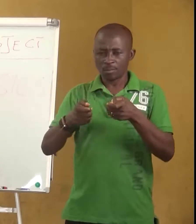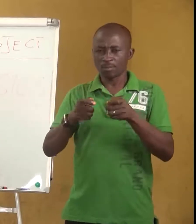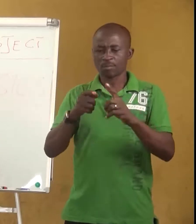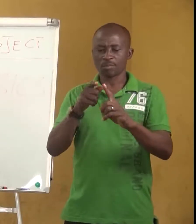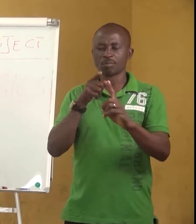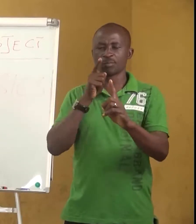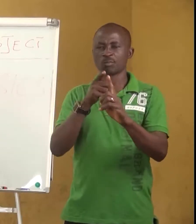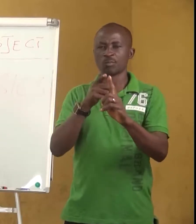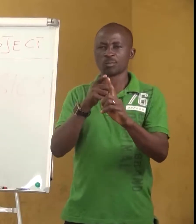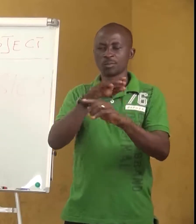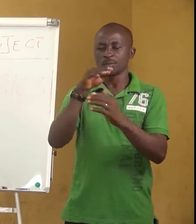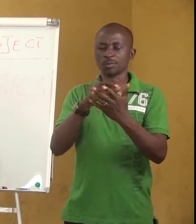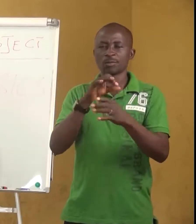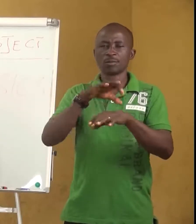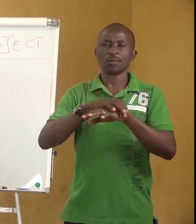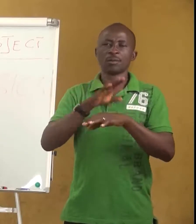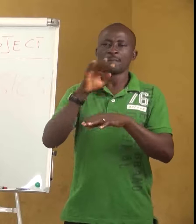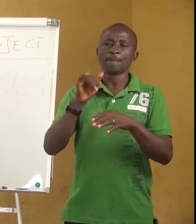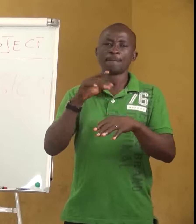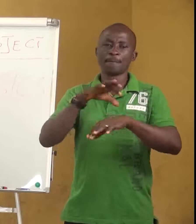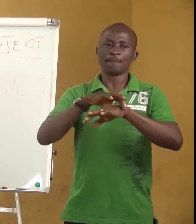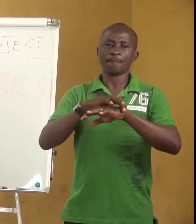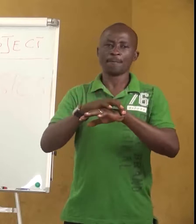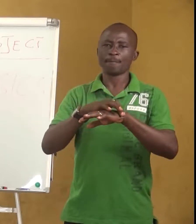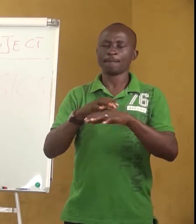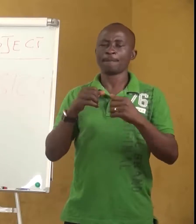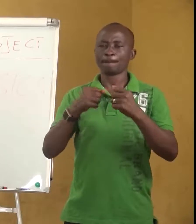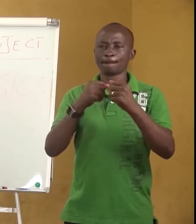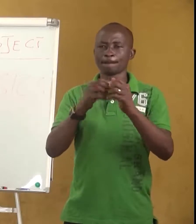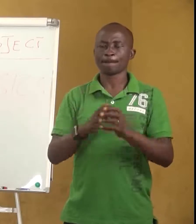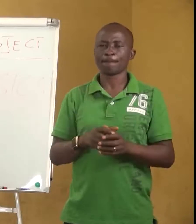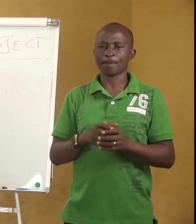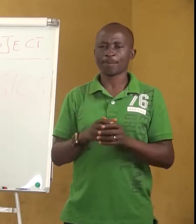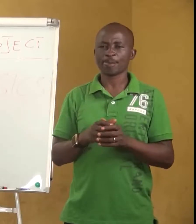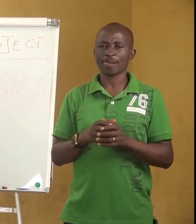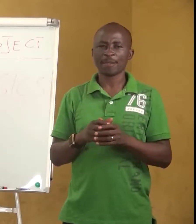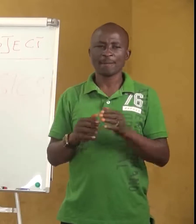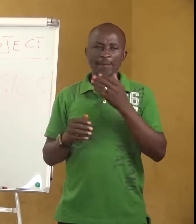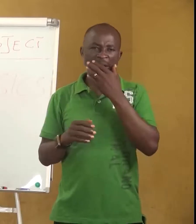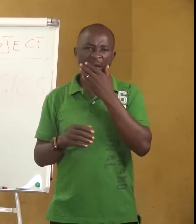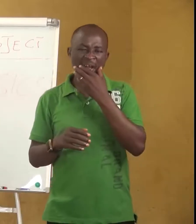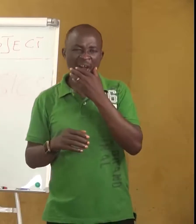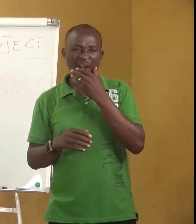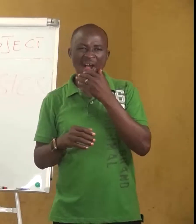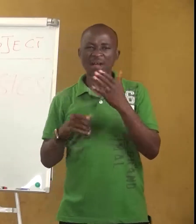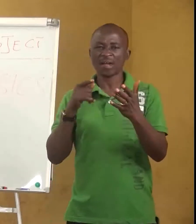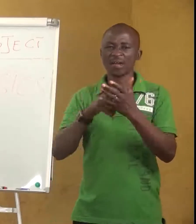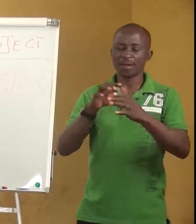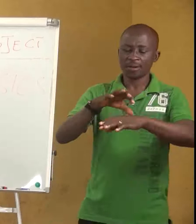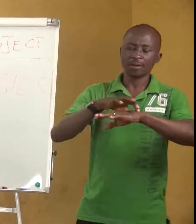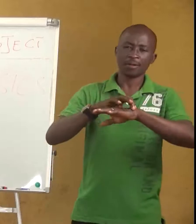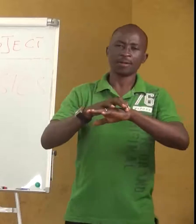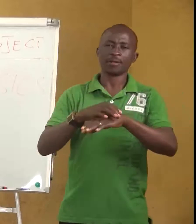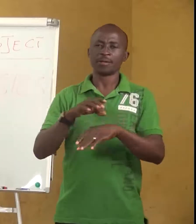Earth by the Earth gravitational pull. Now, this Earth